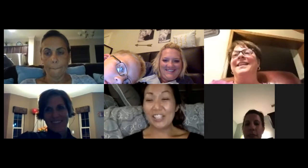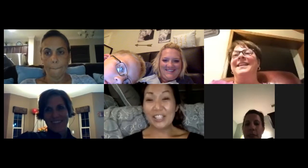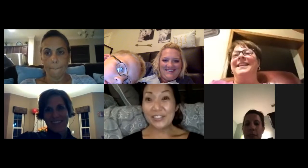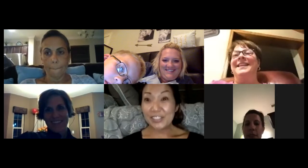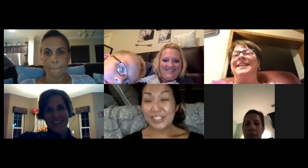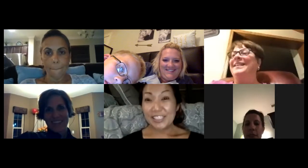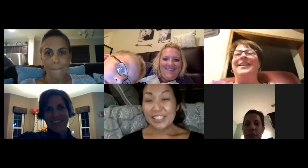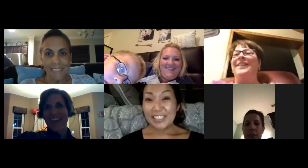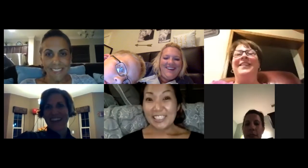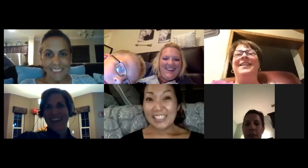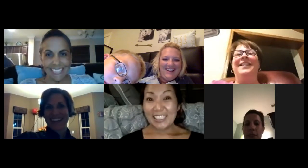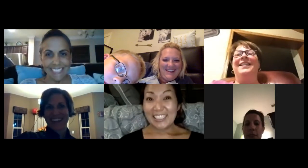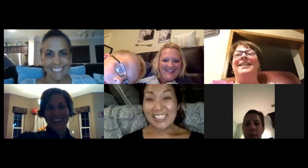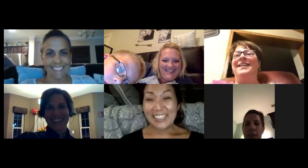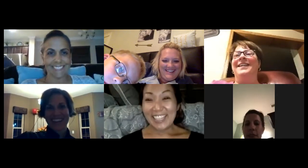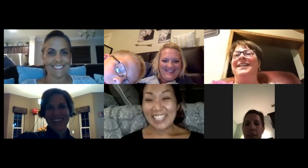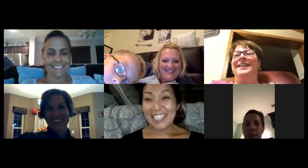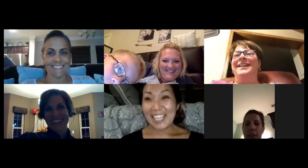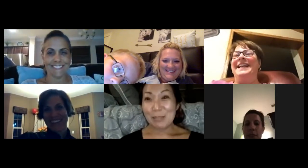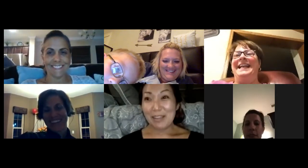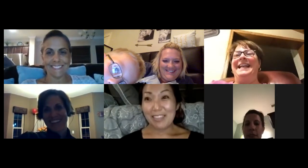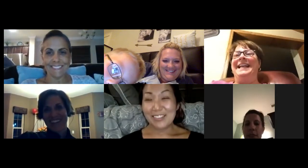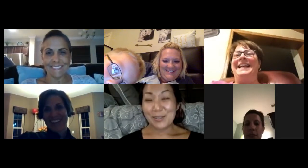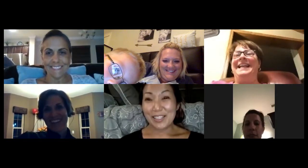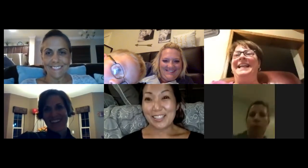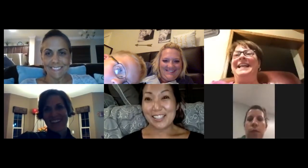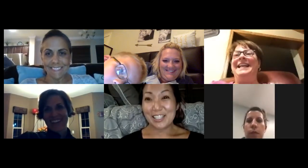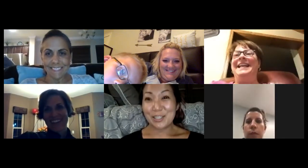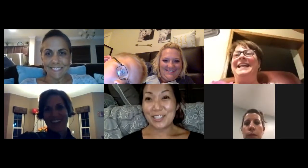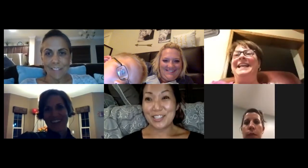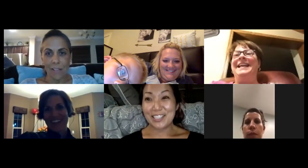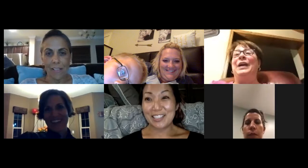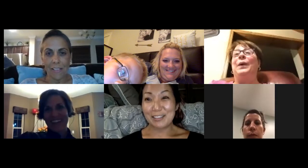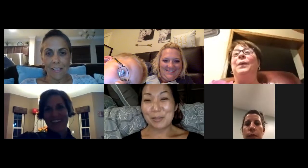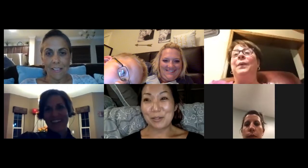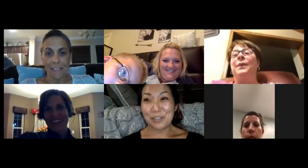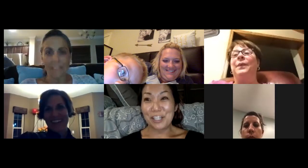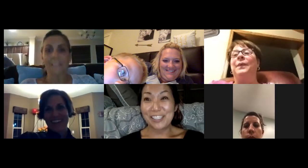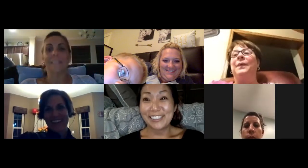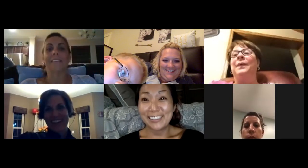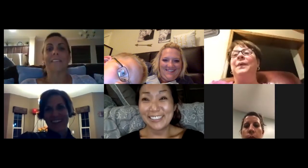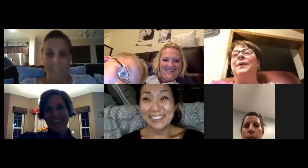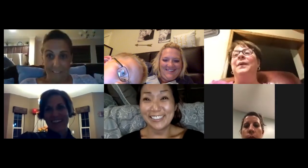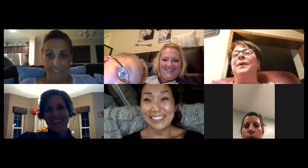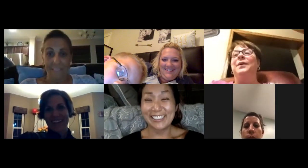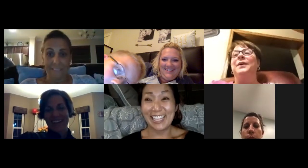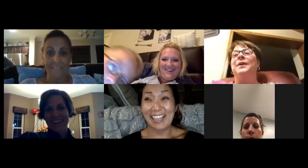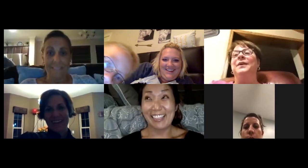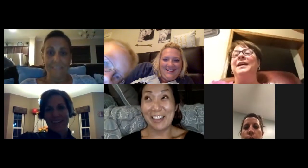No. No. No, actually, I had to buy a third suitcase. The donations got a little bit over. Oh. Like no. a lot